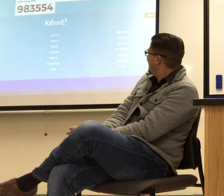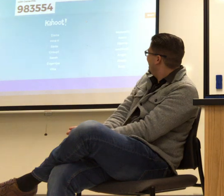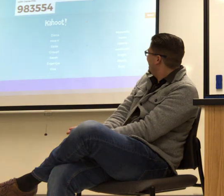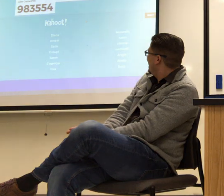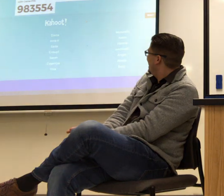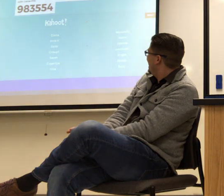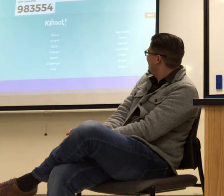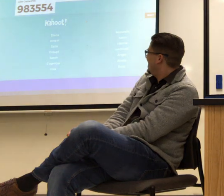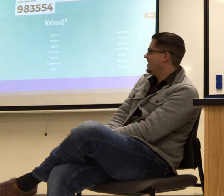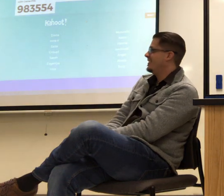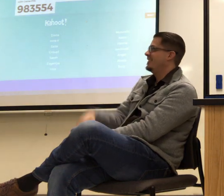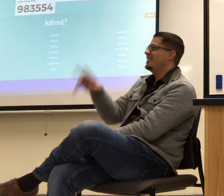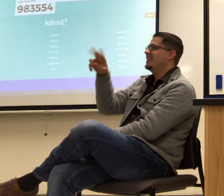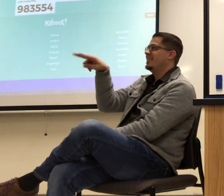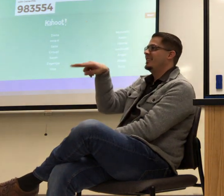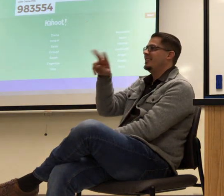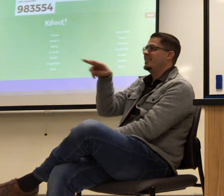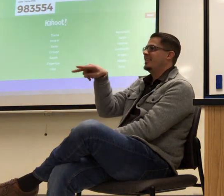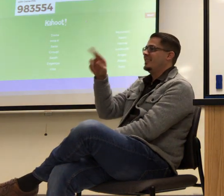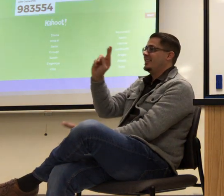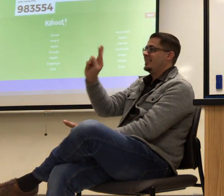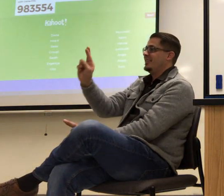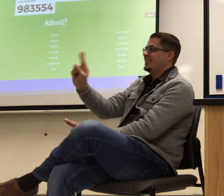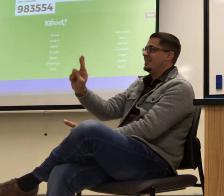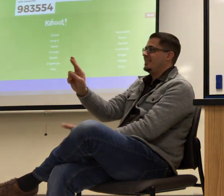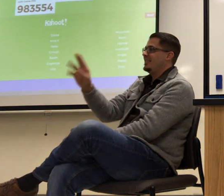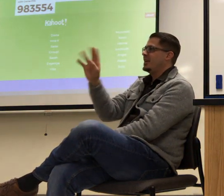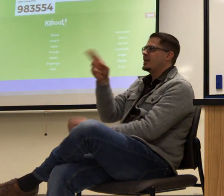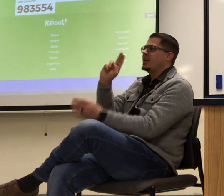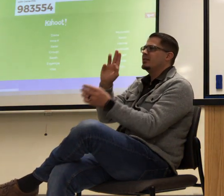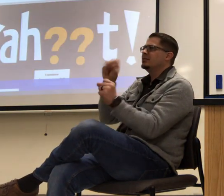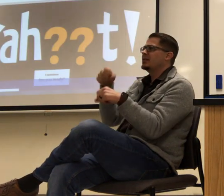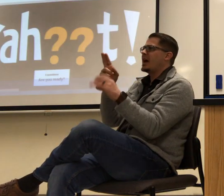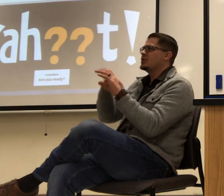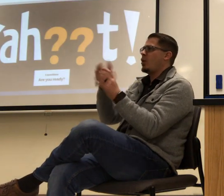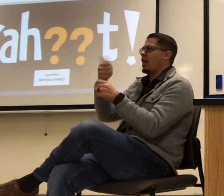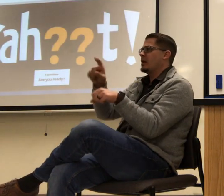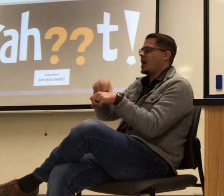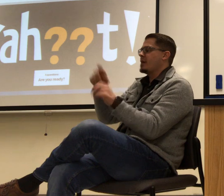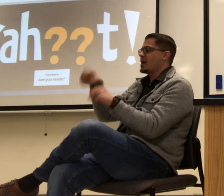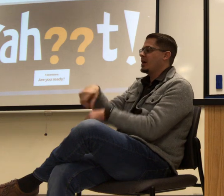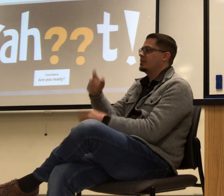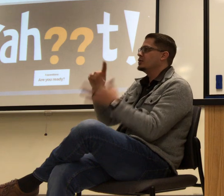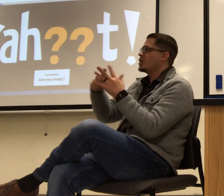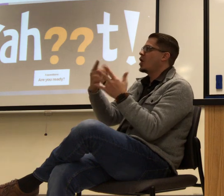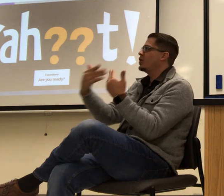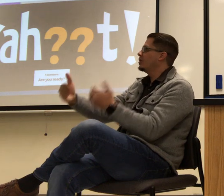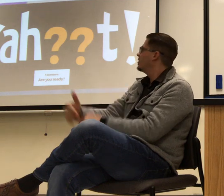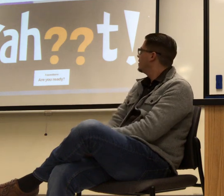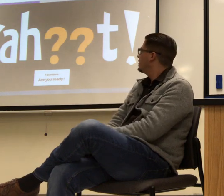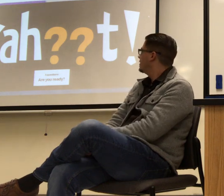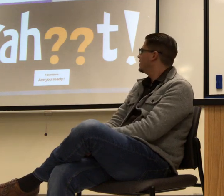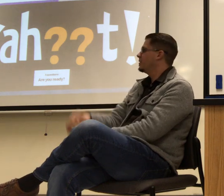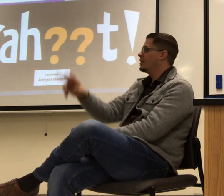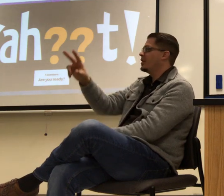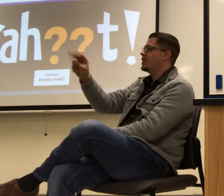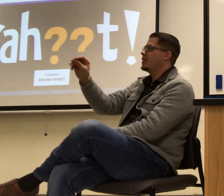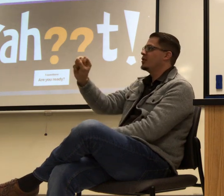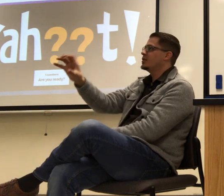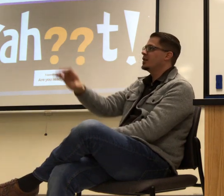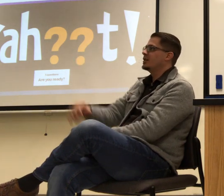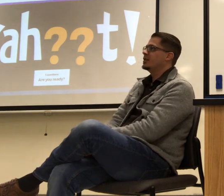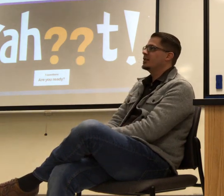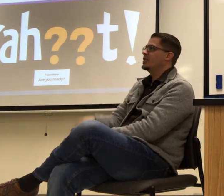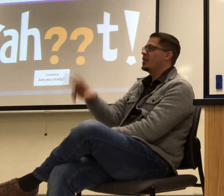All right, 22, let's go. You can join at any time, but we're just going to start. I'll give you 30 seconds